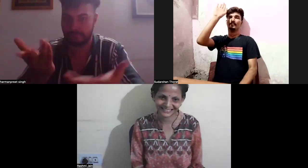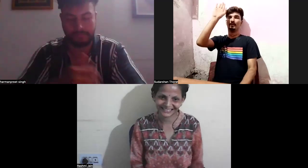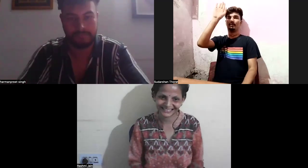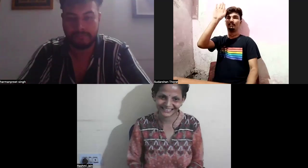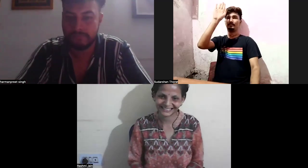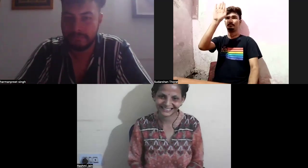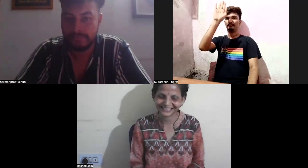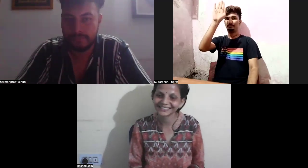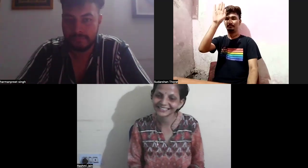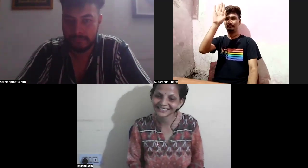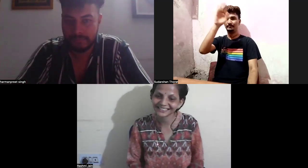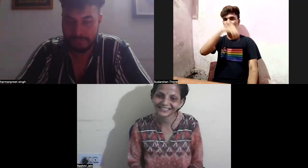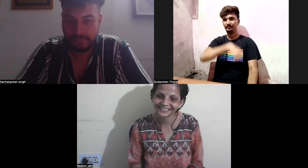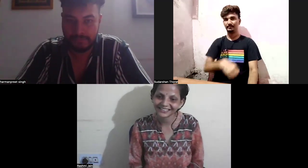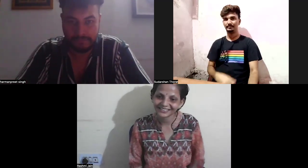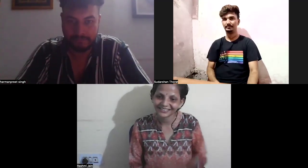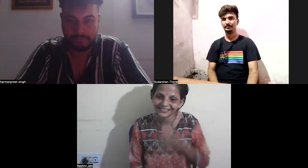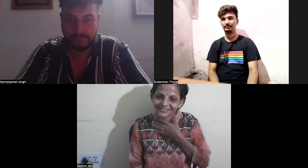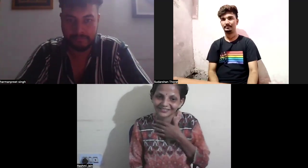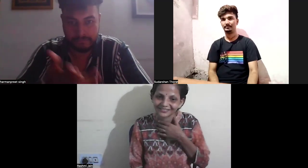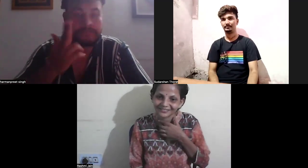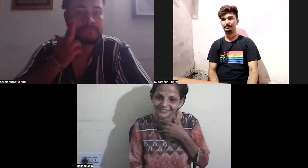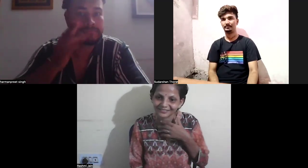how that can be?